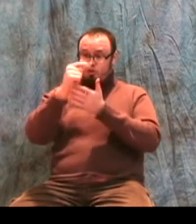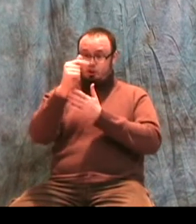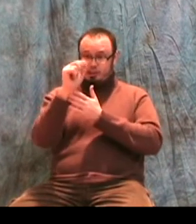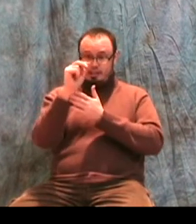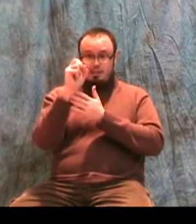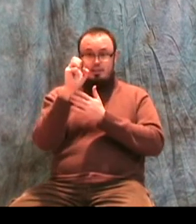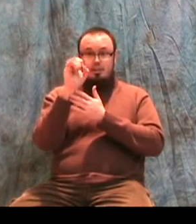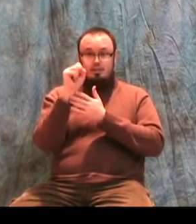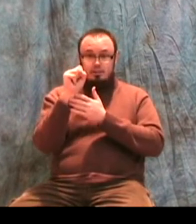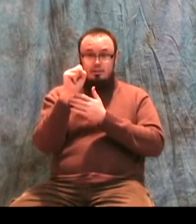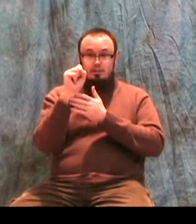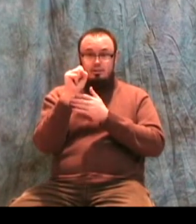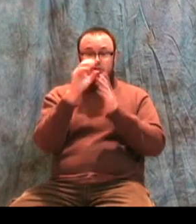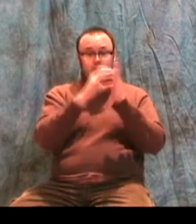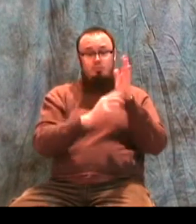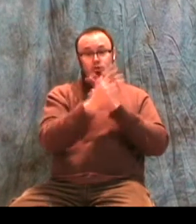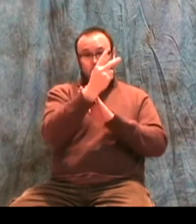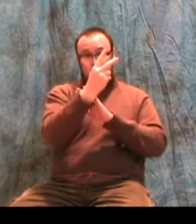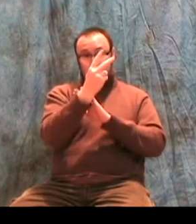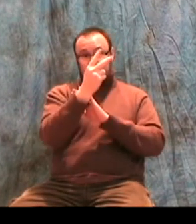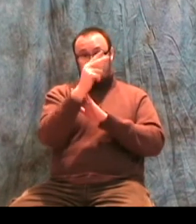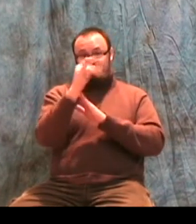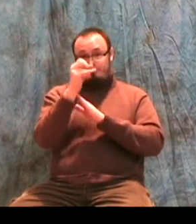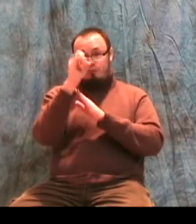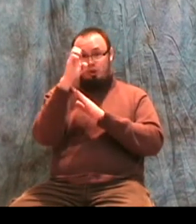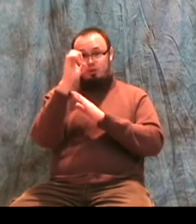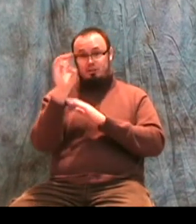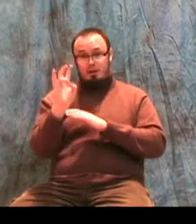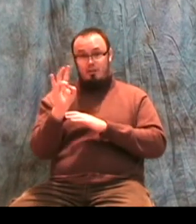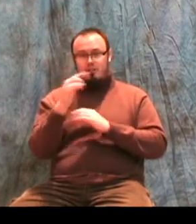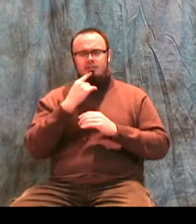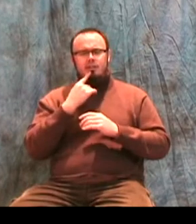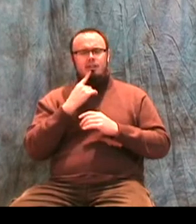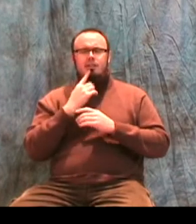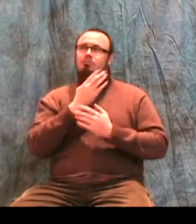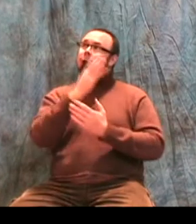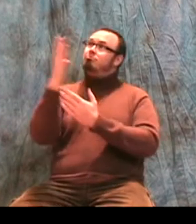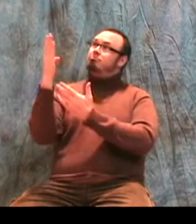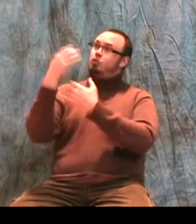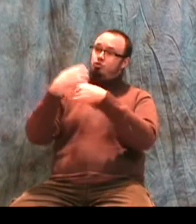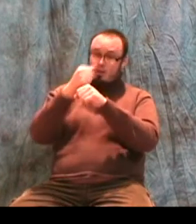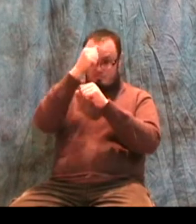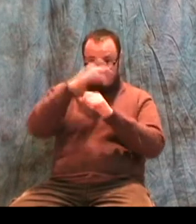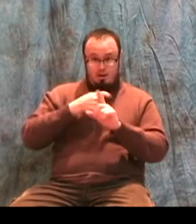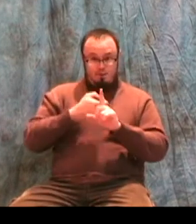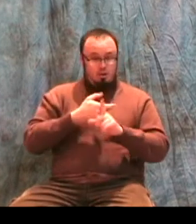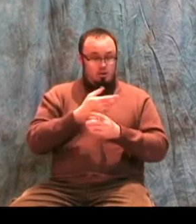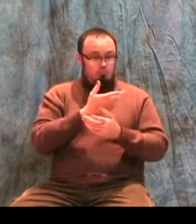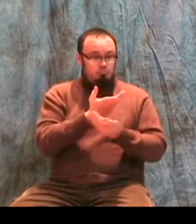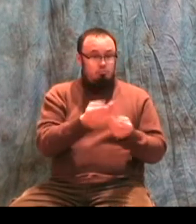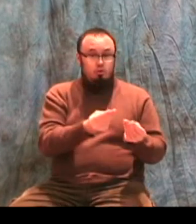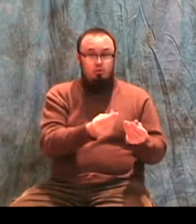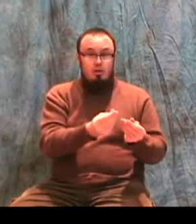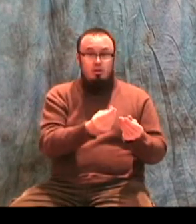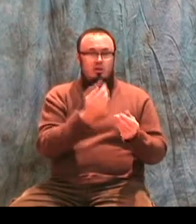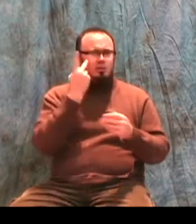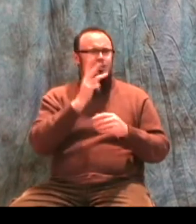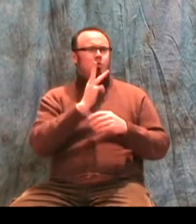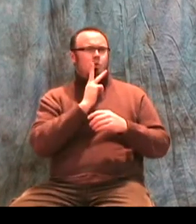2, verse 7, said, He created man from the dust of the ground. We see water, air, fire, and earth, all